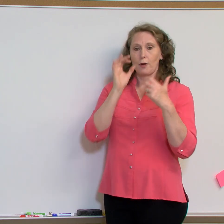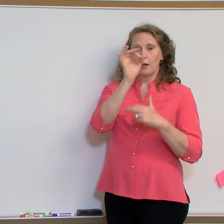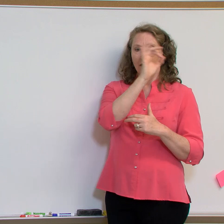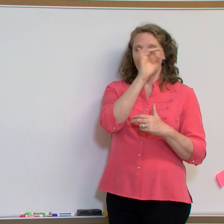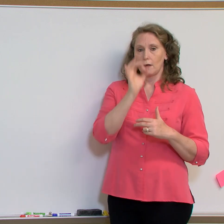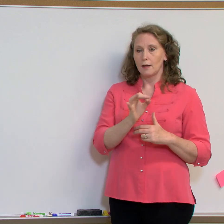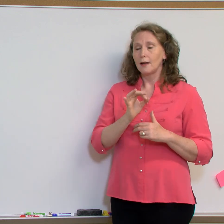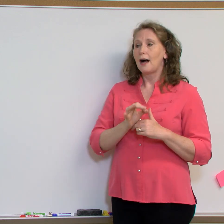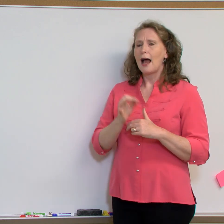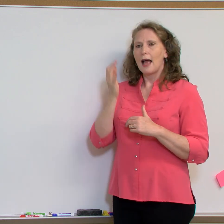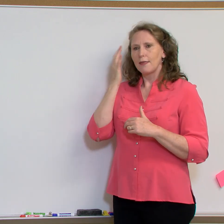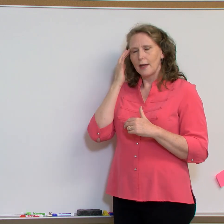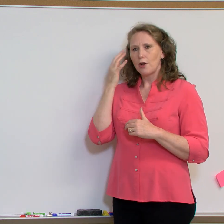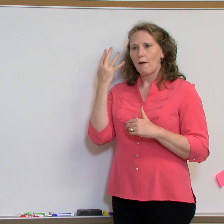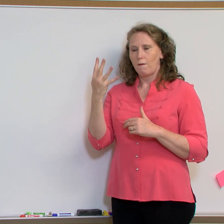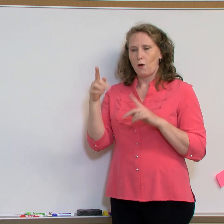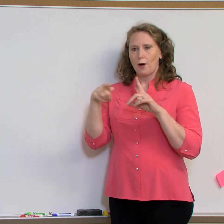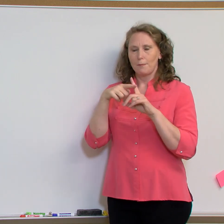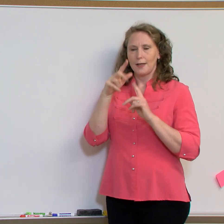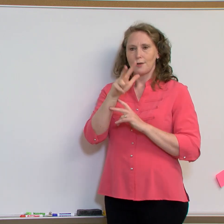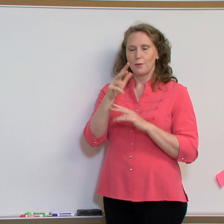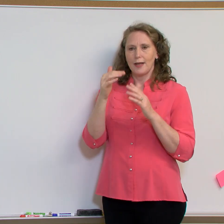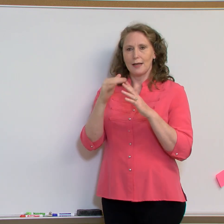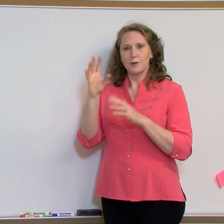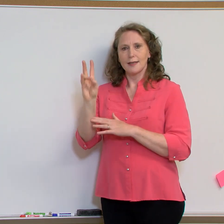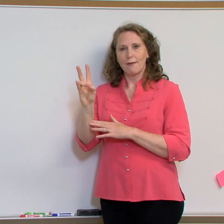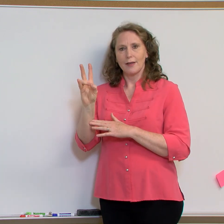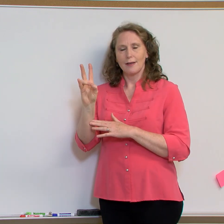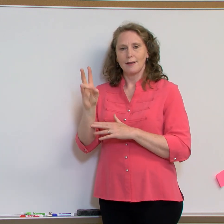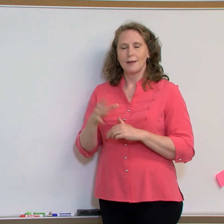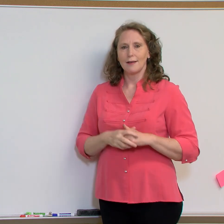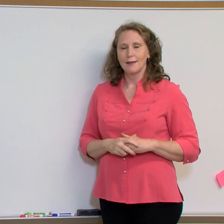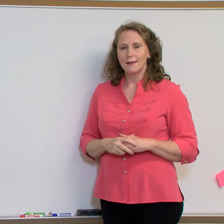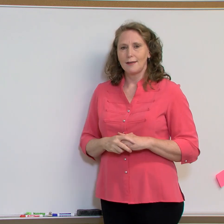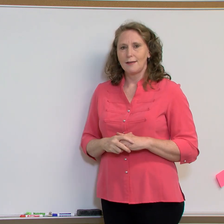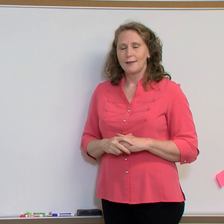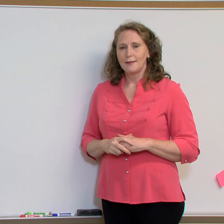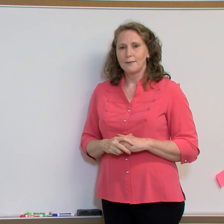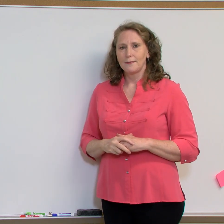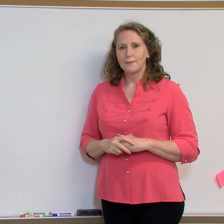dots, and they know 4 and 3 are 7.